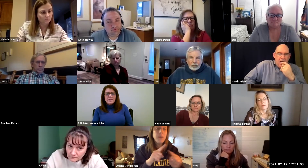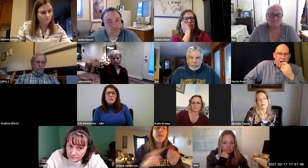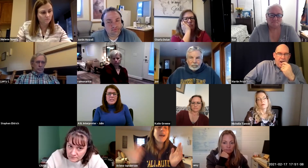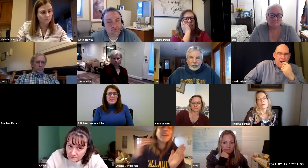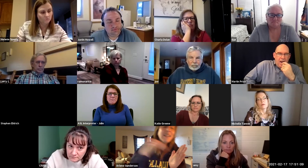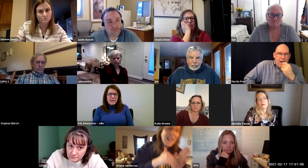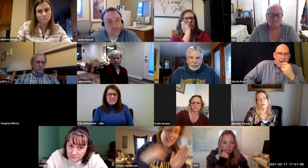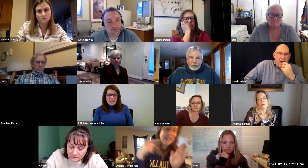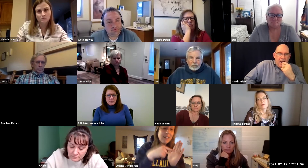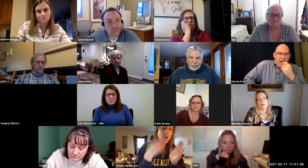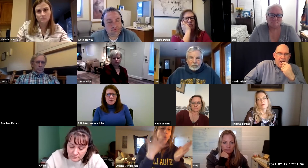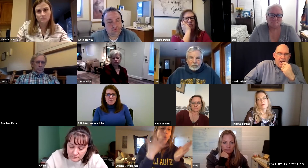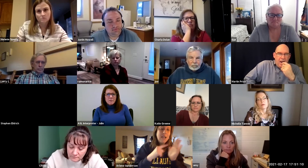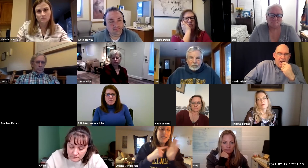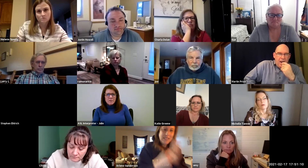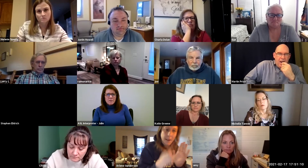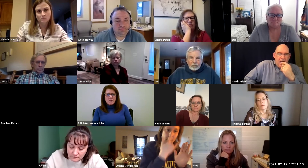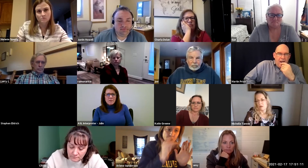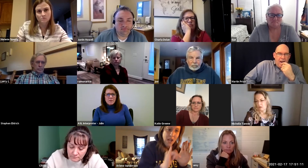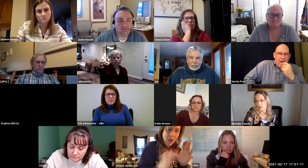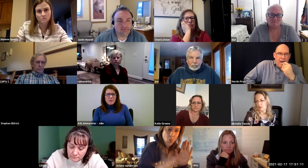And we can only lead by example.